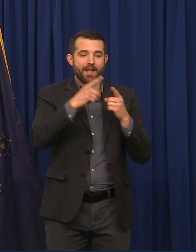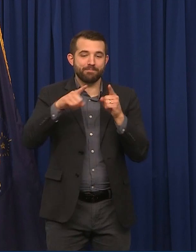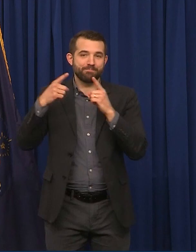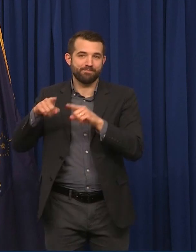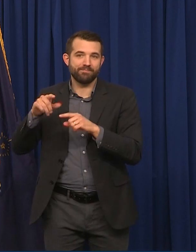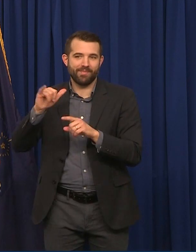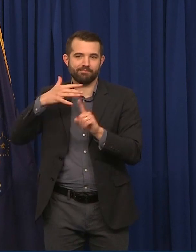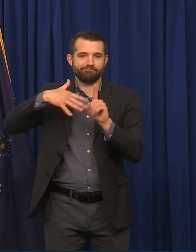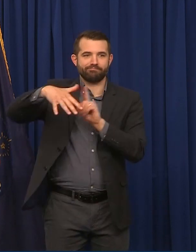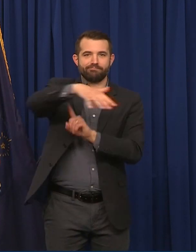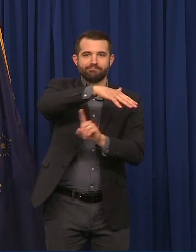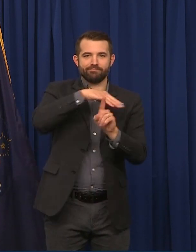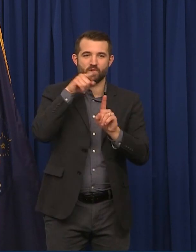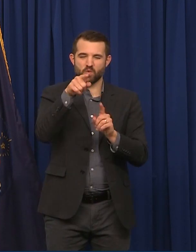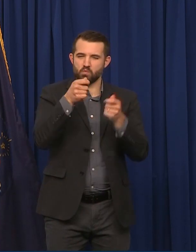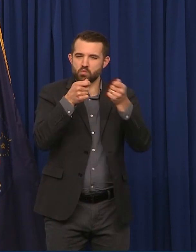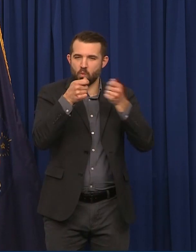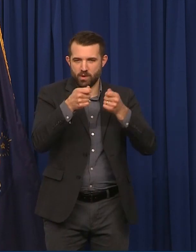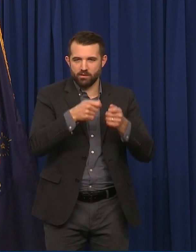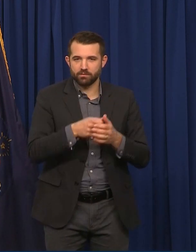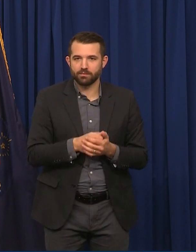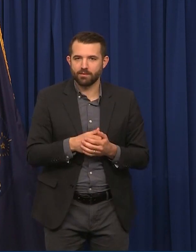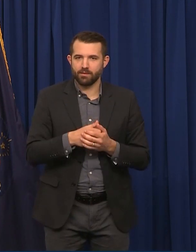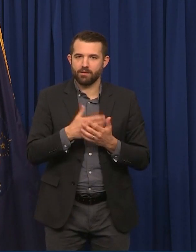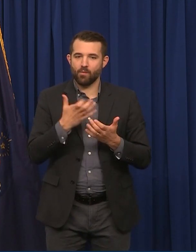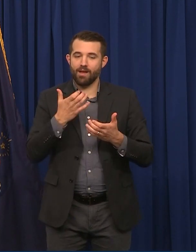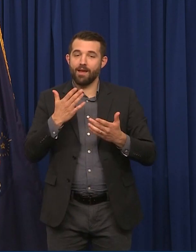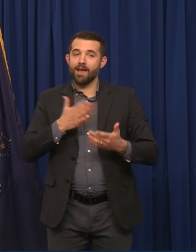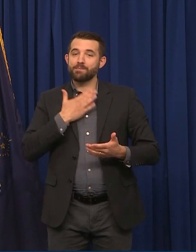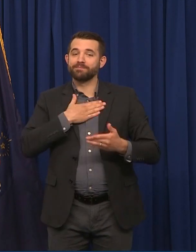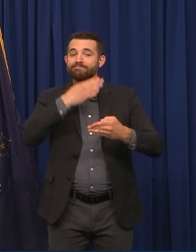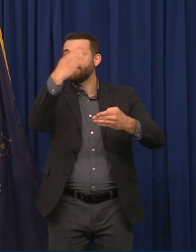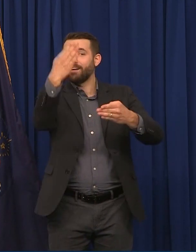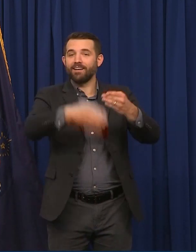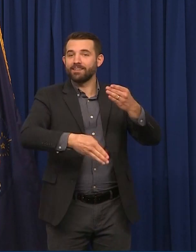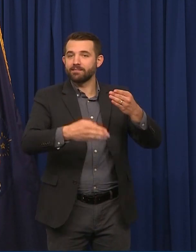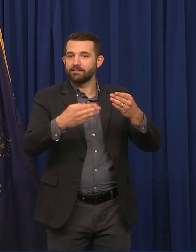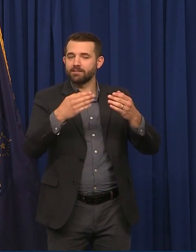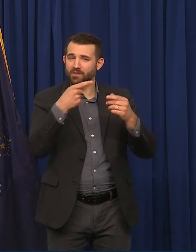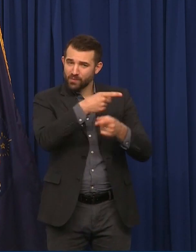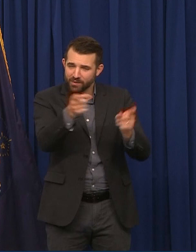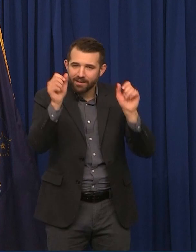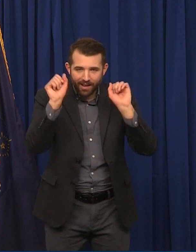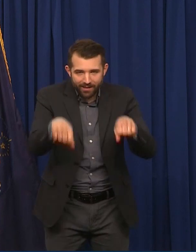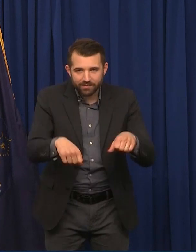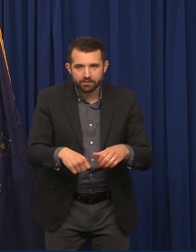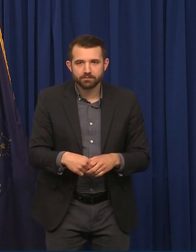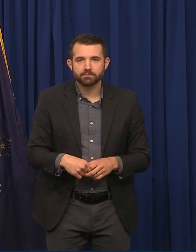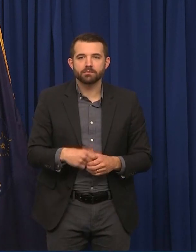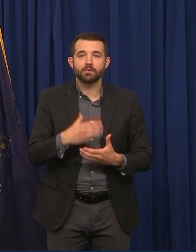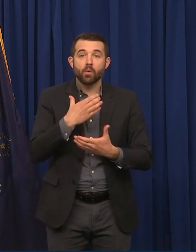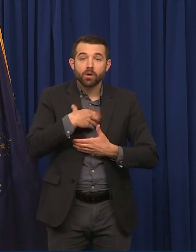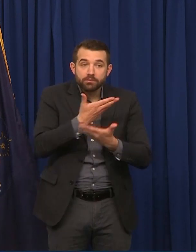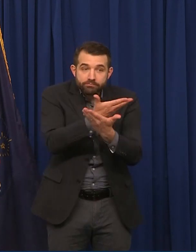can write the ending. So with that, I wish everyone good health, and I'll talk to you next week. Thank you.